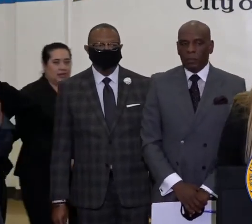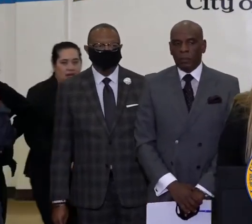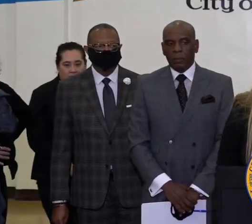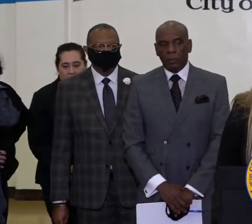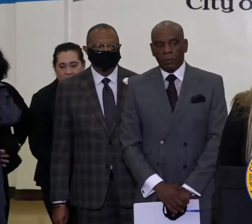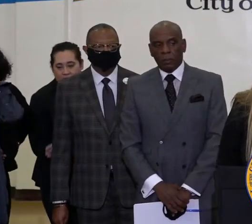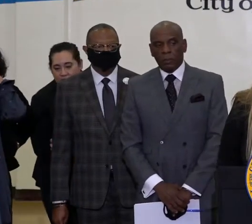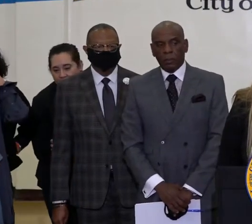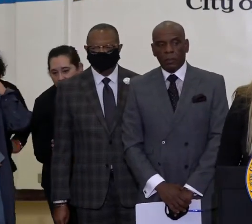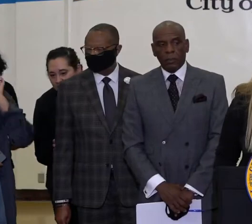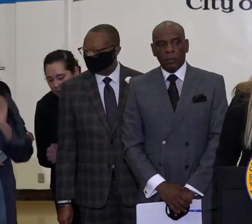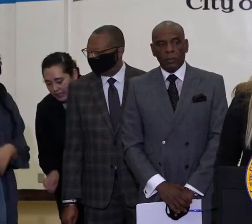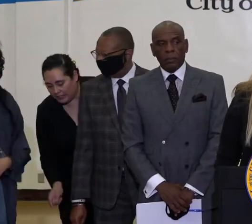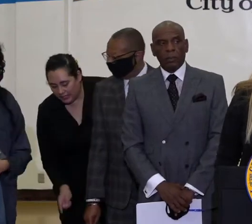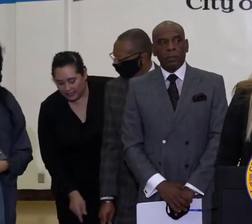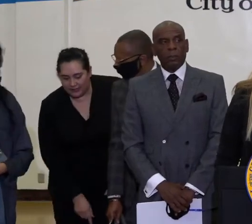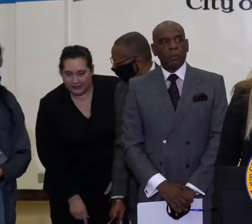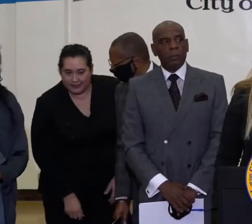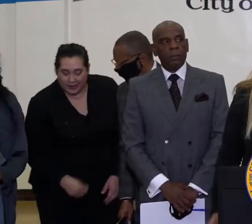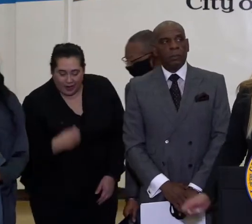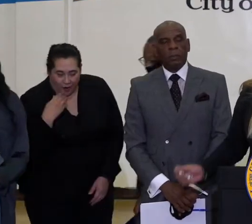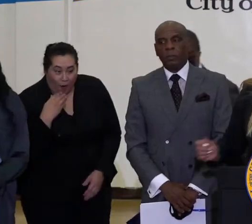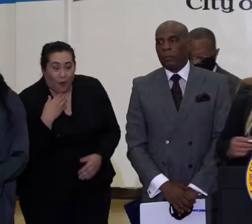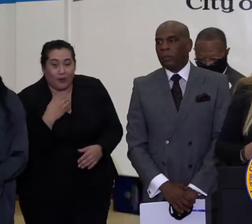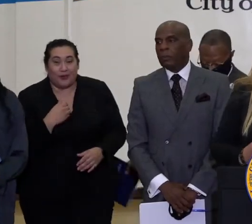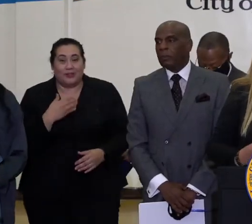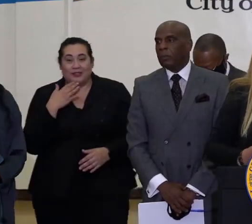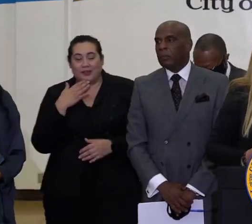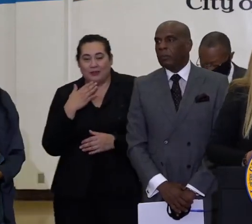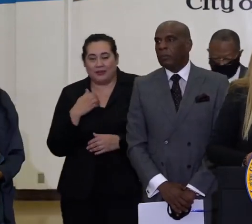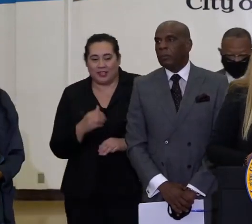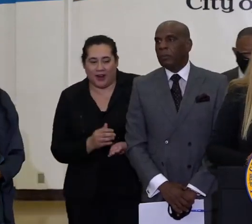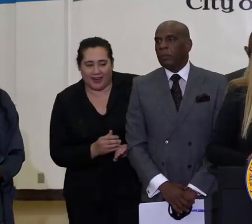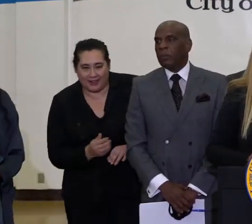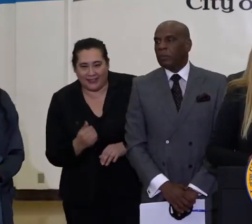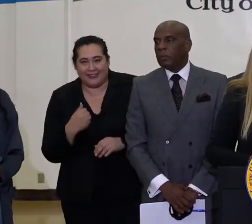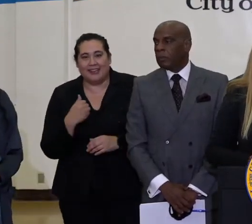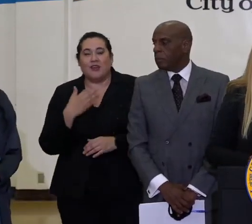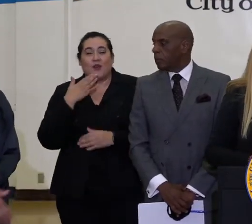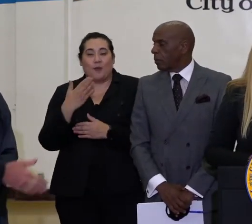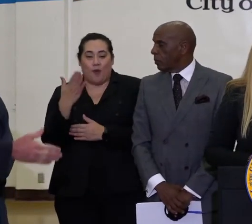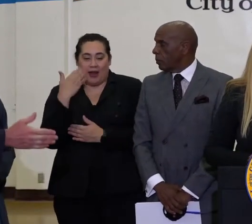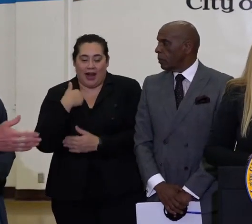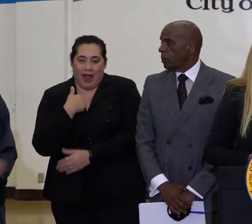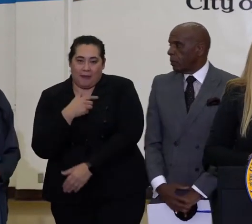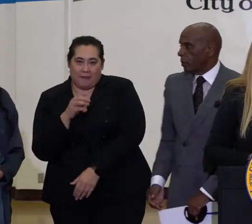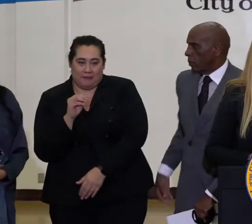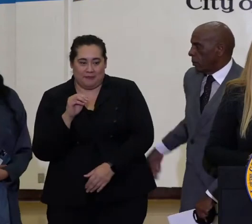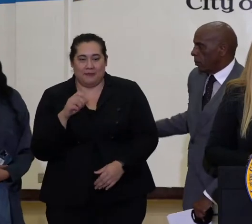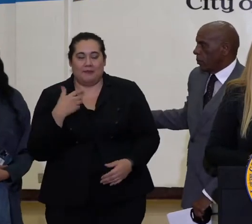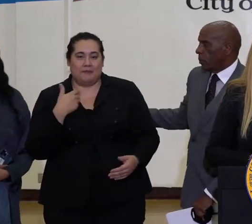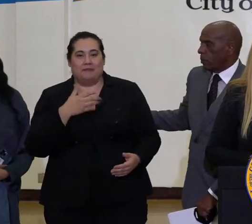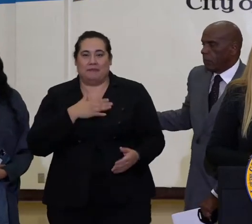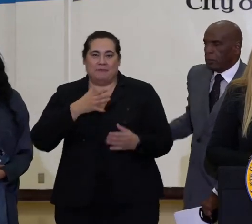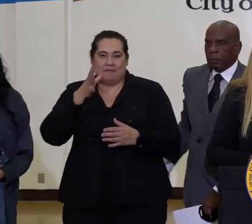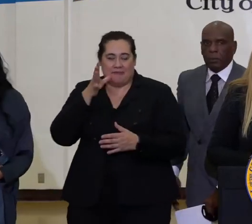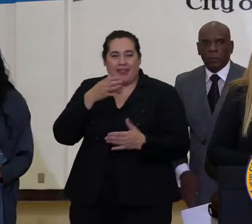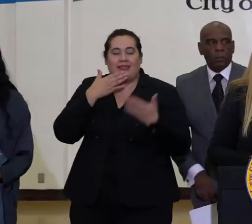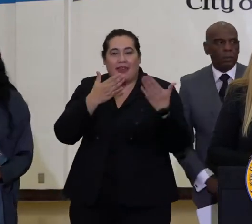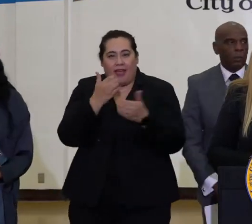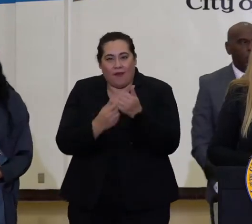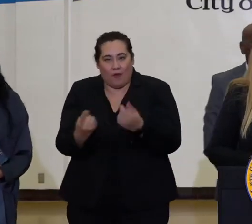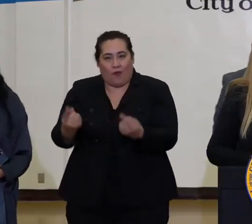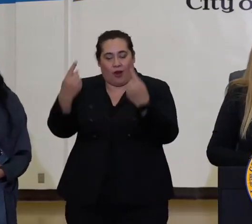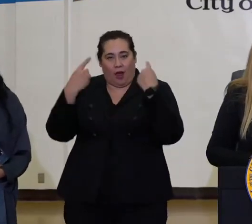Good morning. I'm the mother of Kenneth Ross Jr. My name is Miss Fazia Almaru. Thank everyone for coming